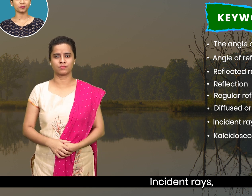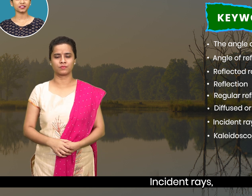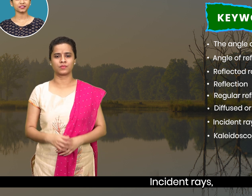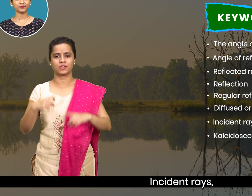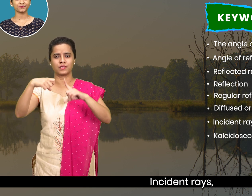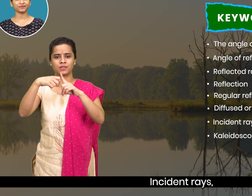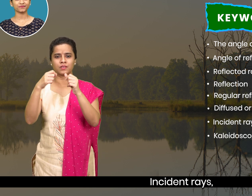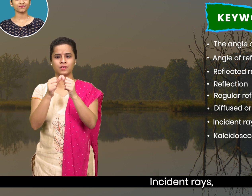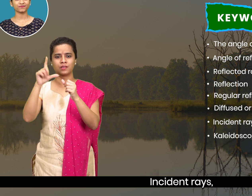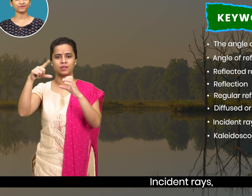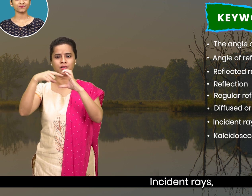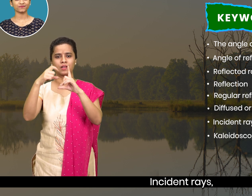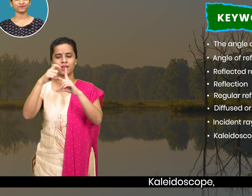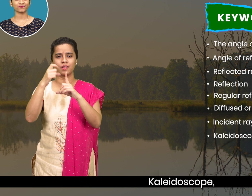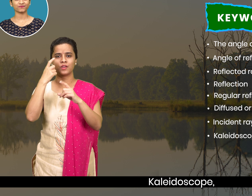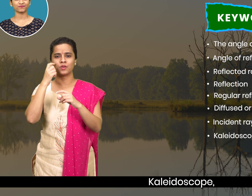kaleidoscope,